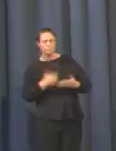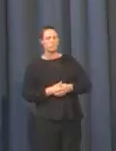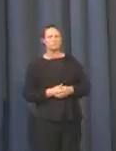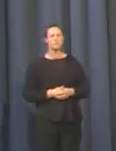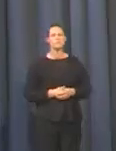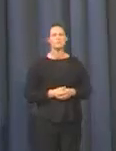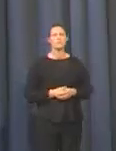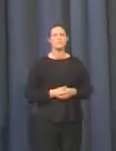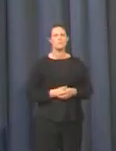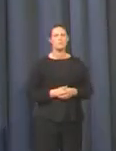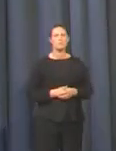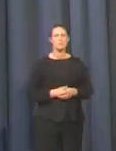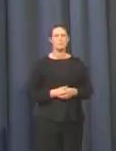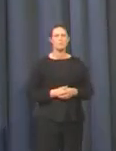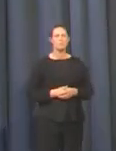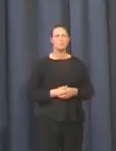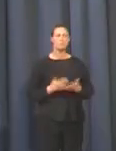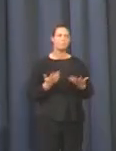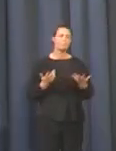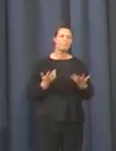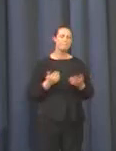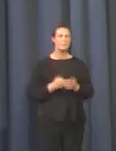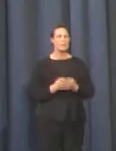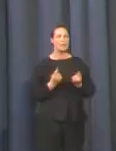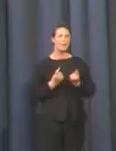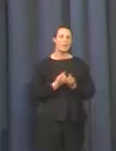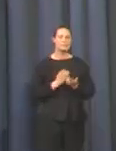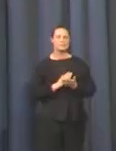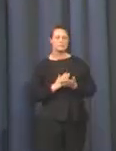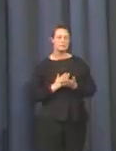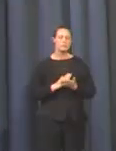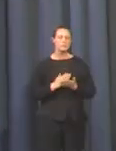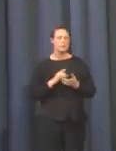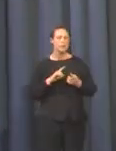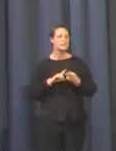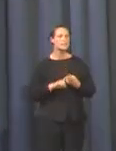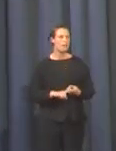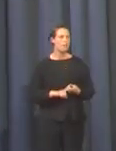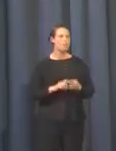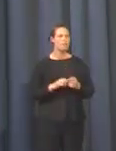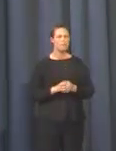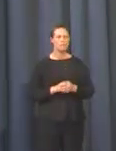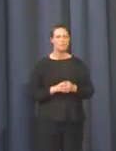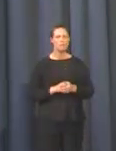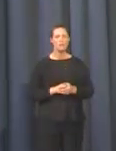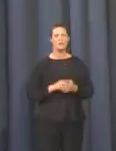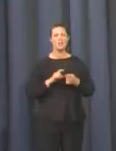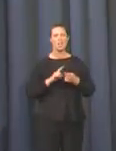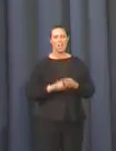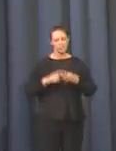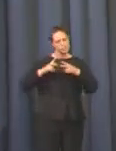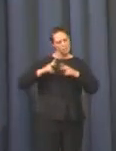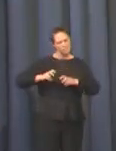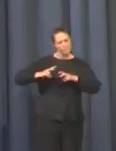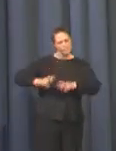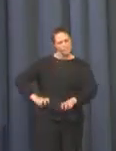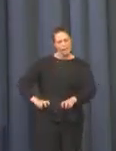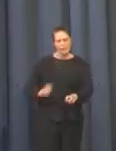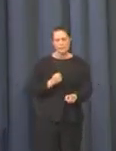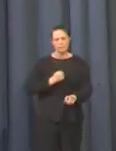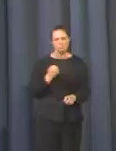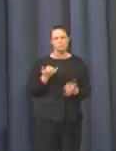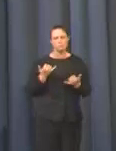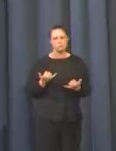So things are still a little bit uncertain. We're still in the process of completing that investigation, and at this stage